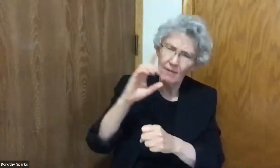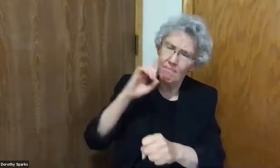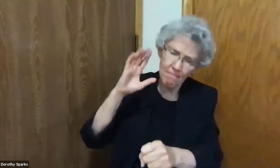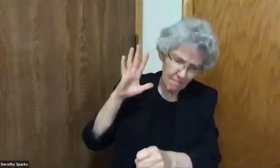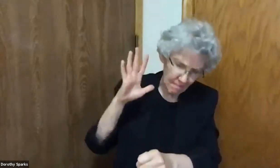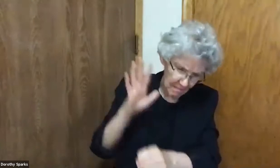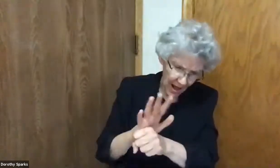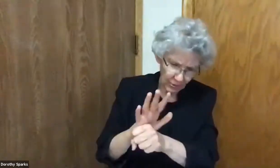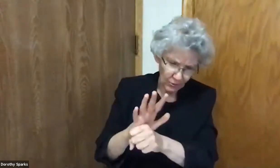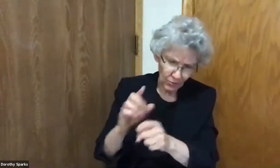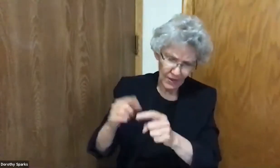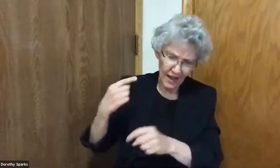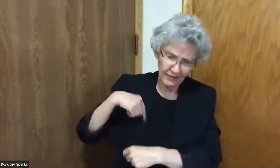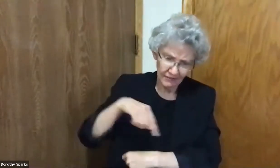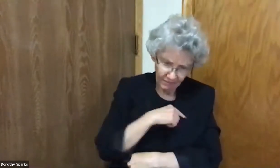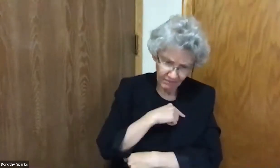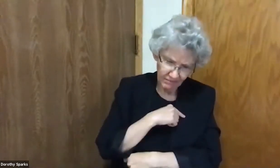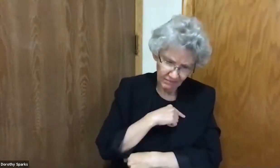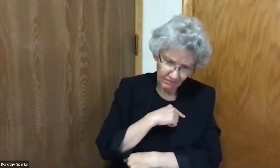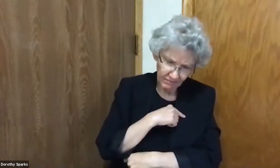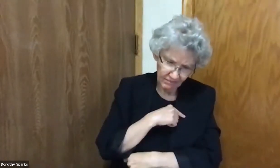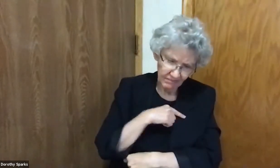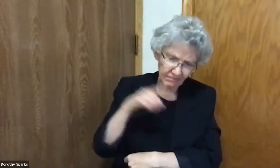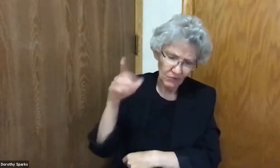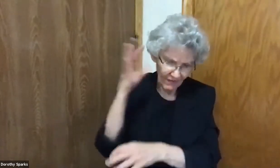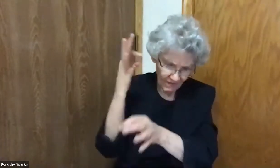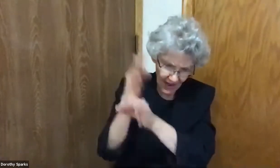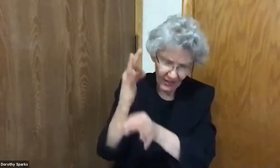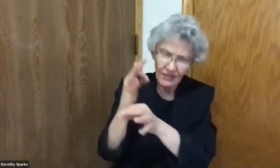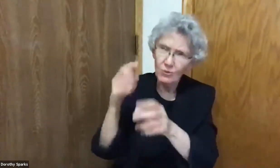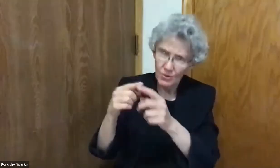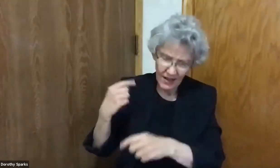Show us the power of your promise to us.